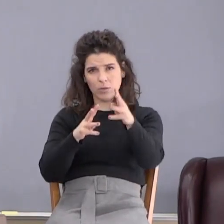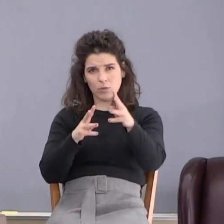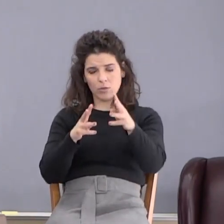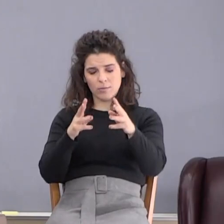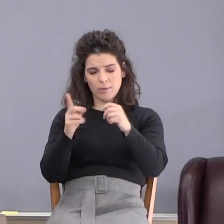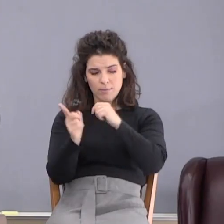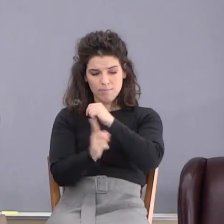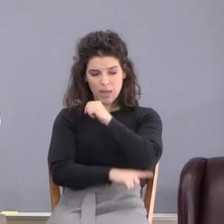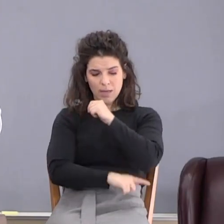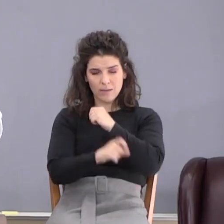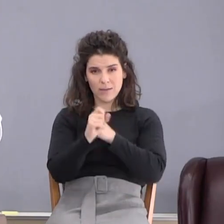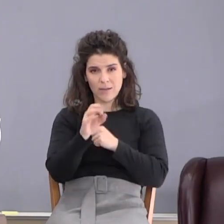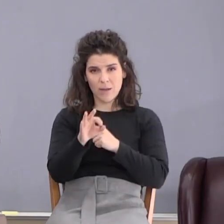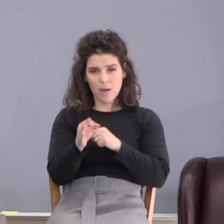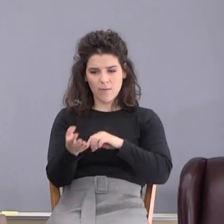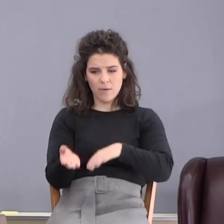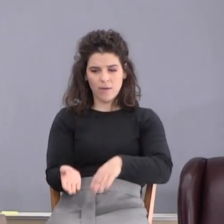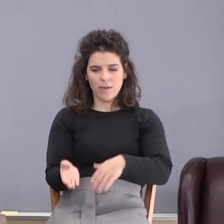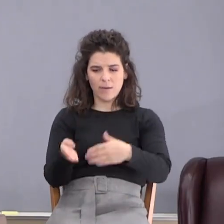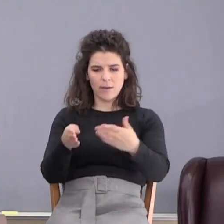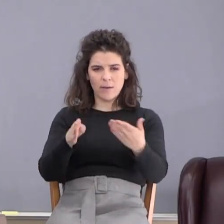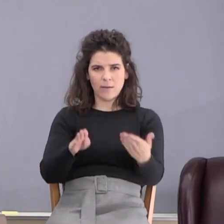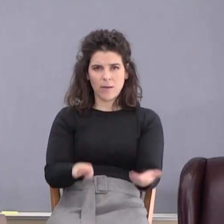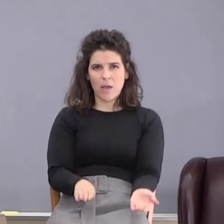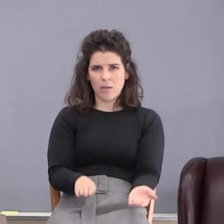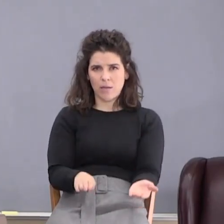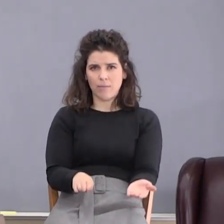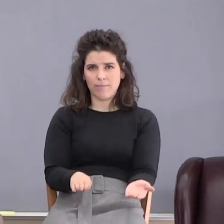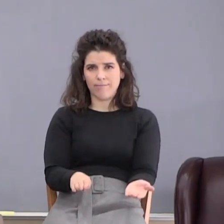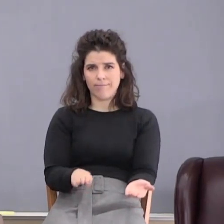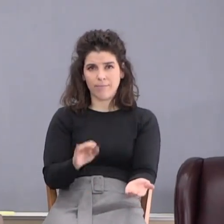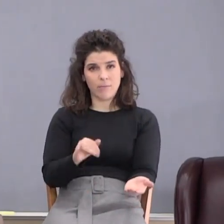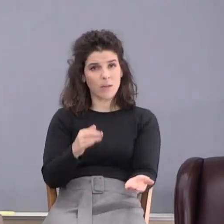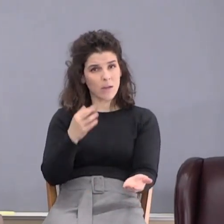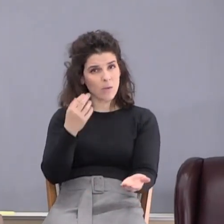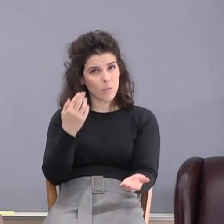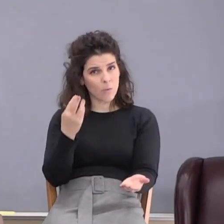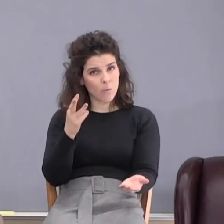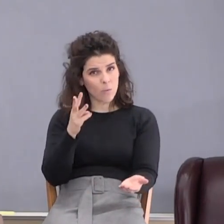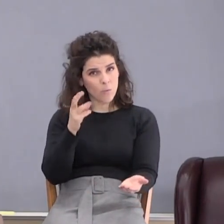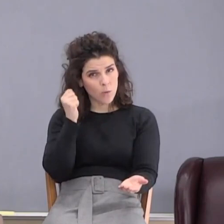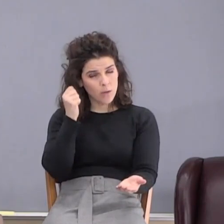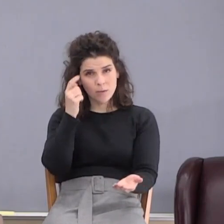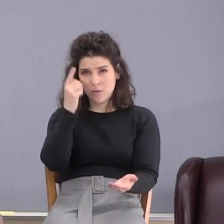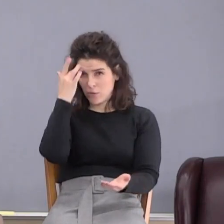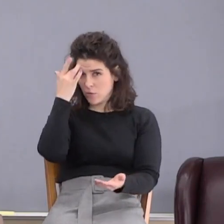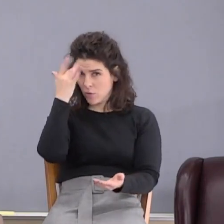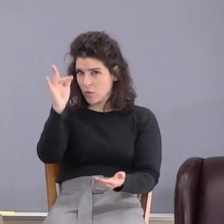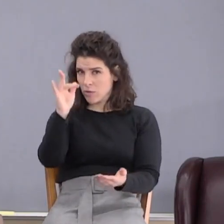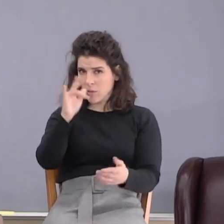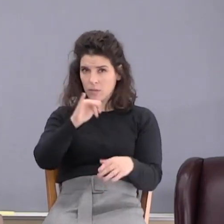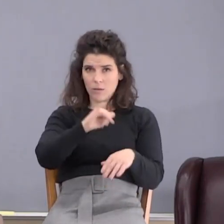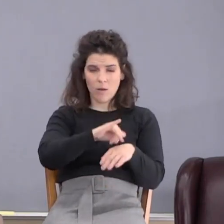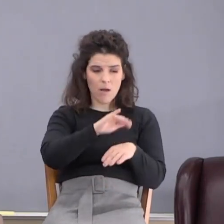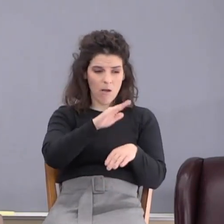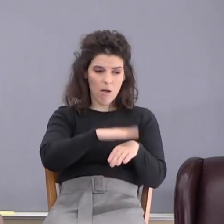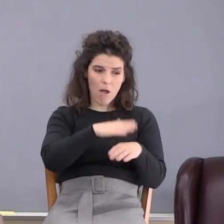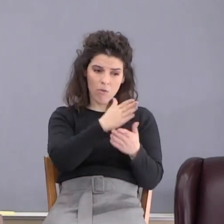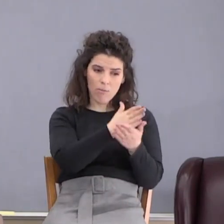the penalty of death. And that was genius on the part of